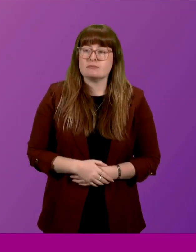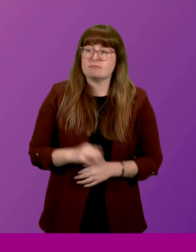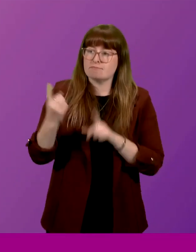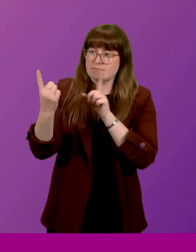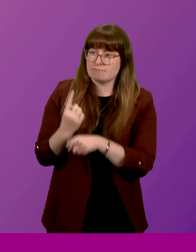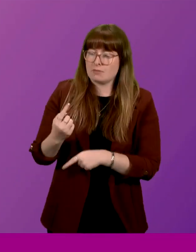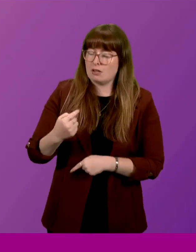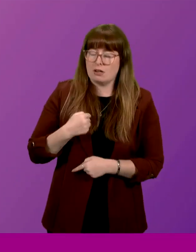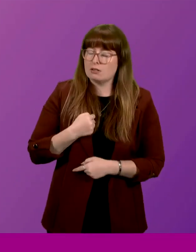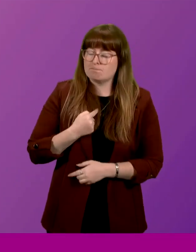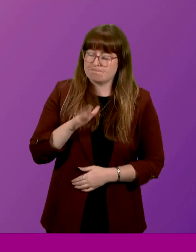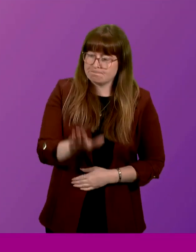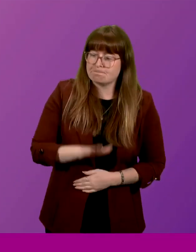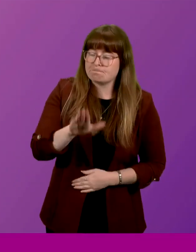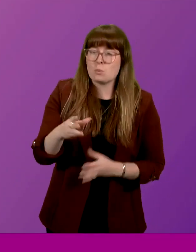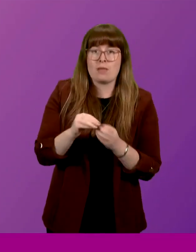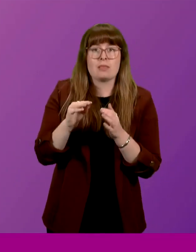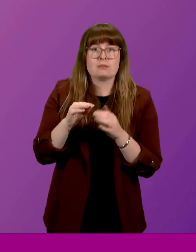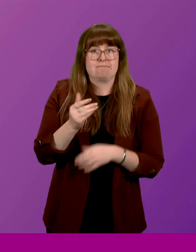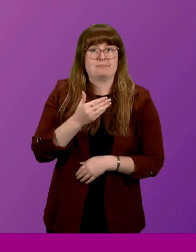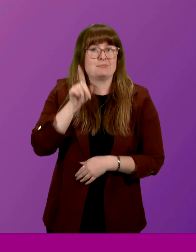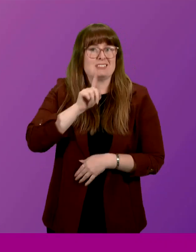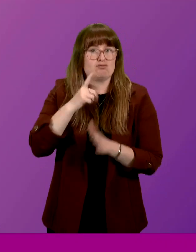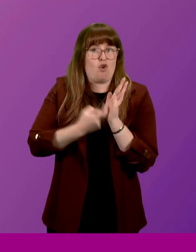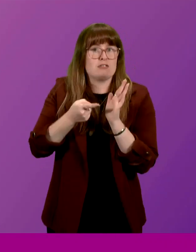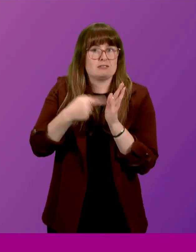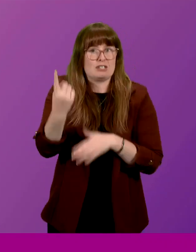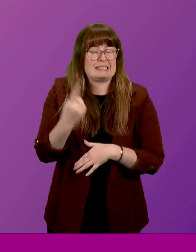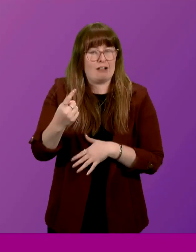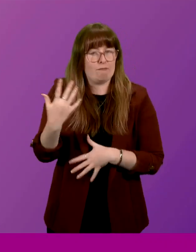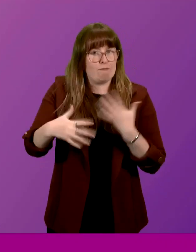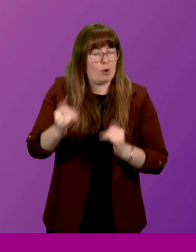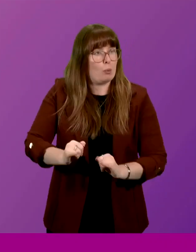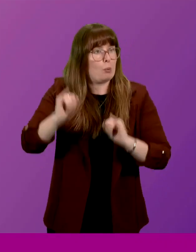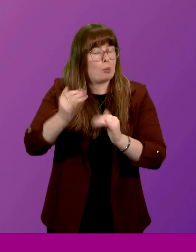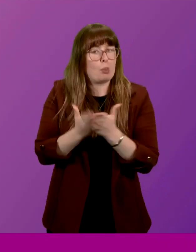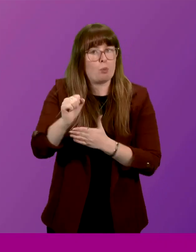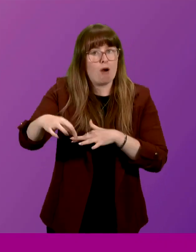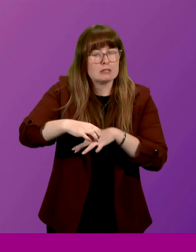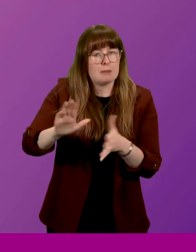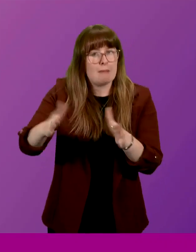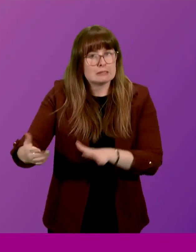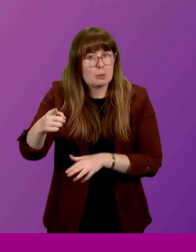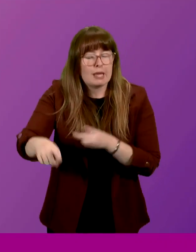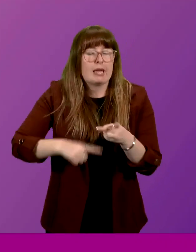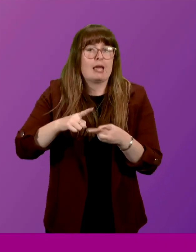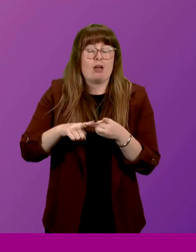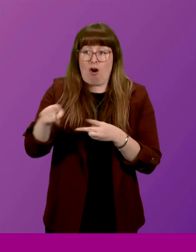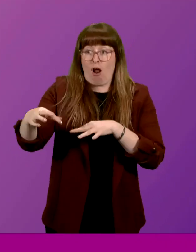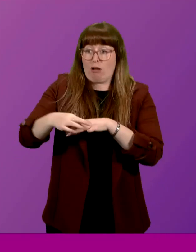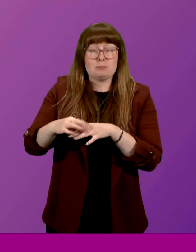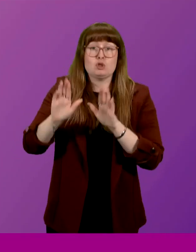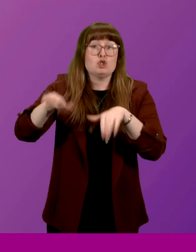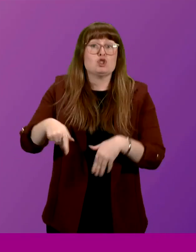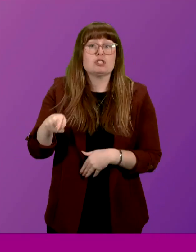I have every sympathy with Mrs Rawlinson in the loss that she has suffered, and I pay tribute to her husband, who should not